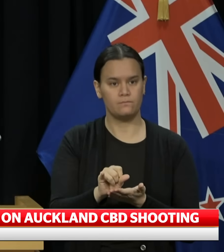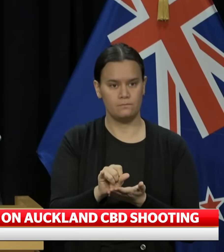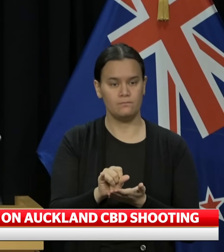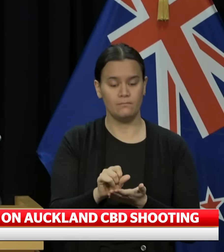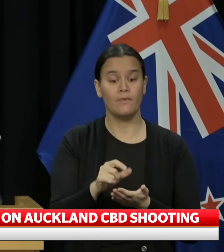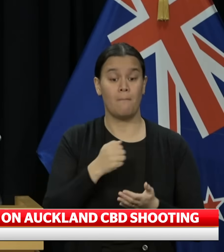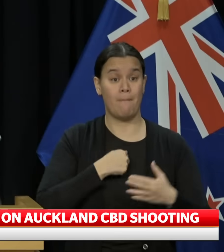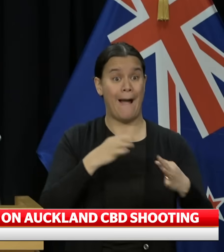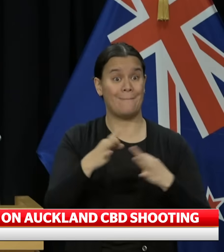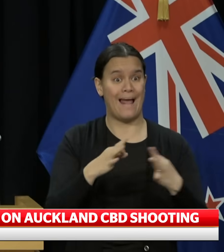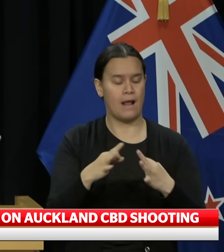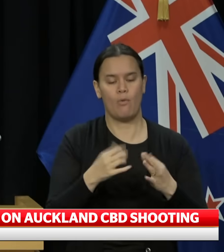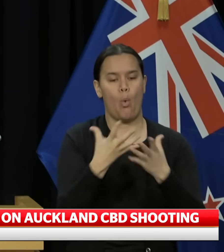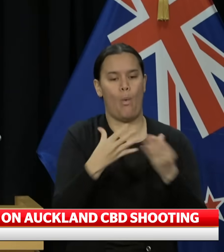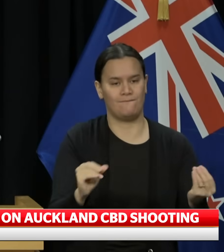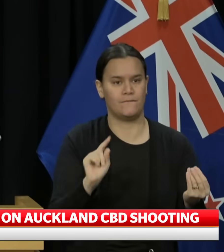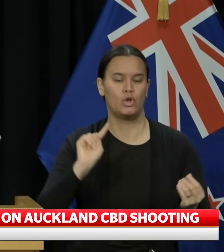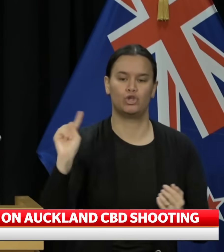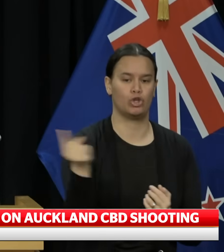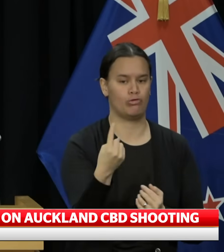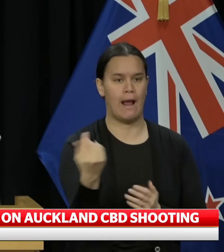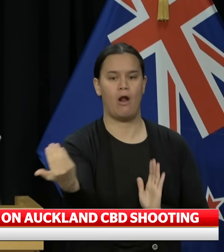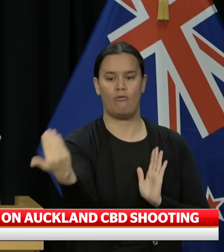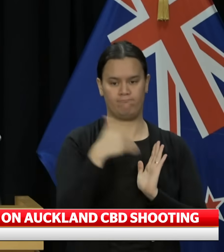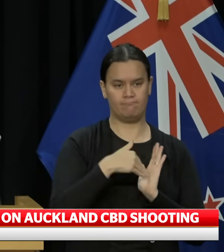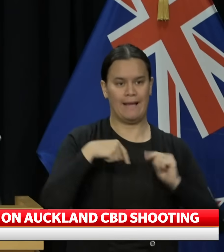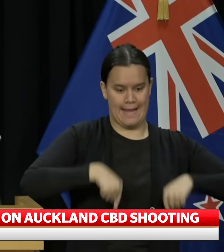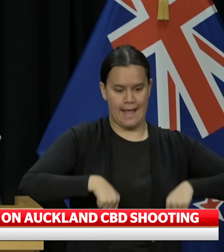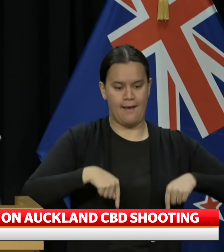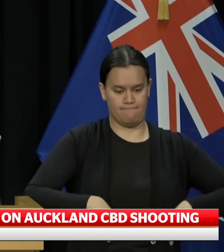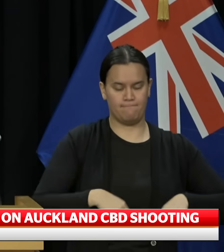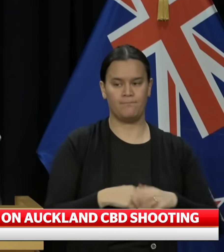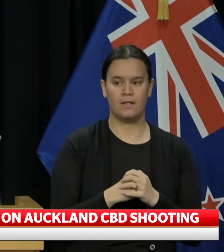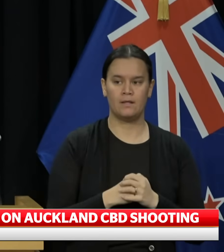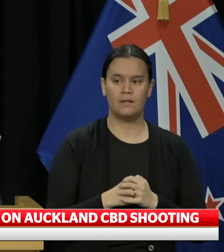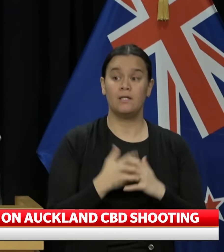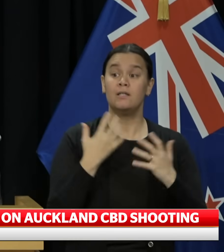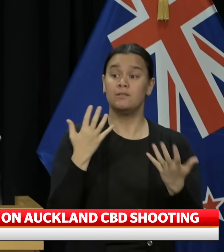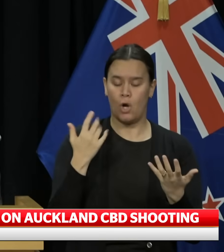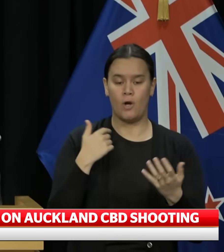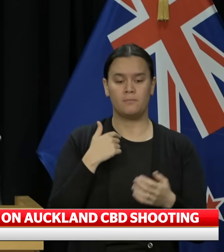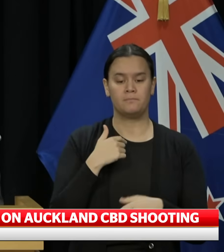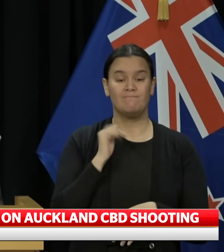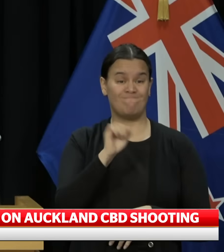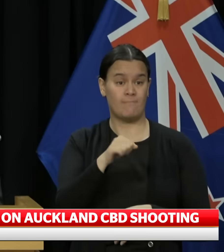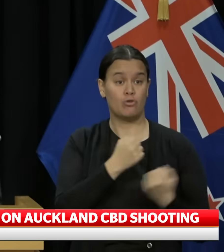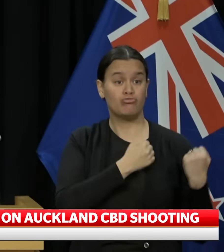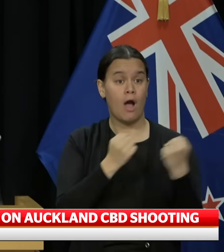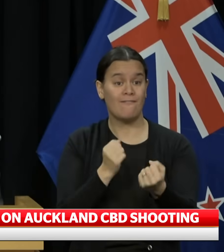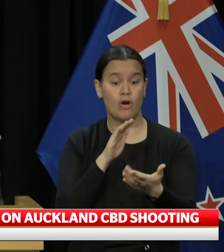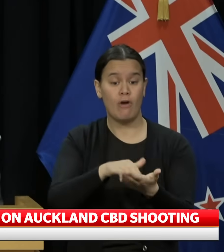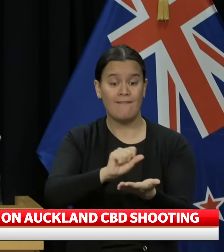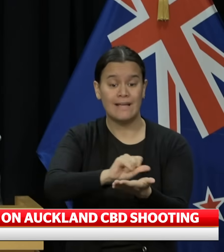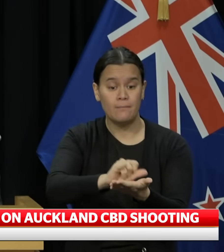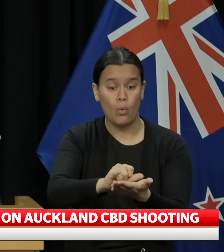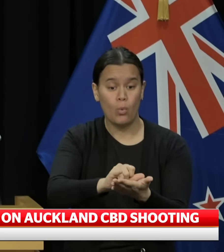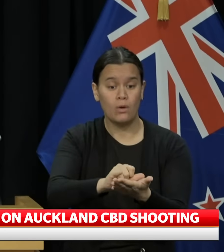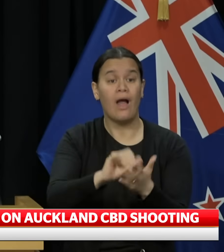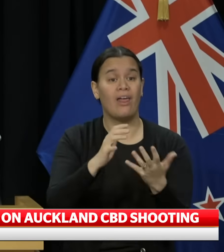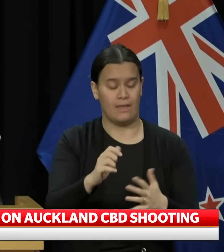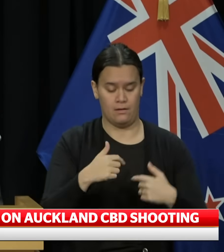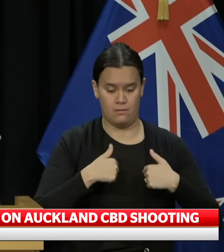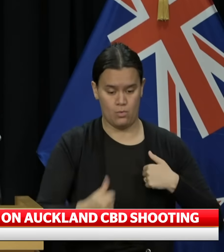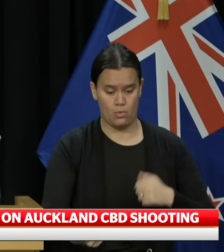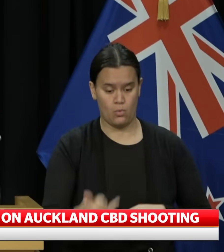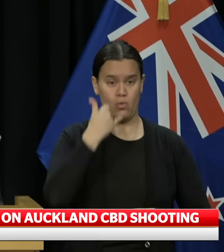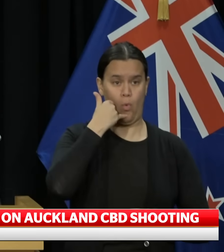So the first reports arrived not long after I'd arrived at the airport. I tried to confirm as much information as I could whilst at the